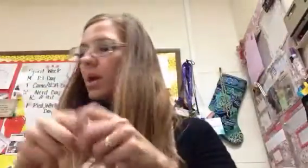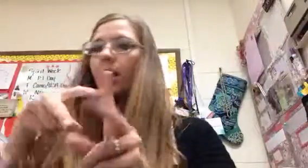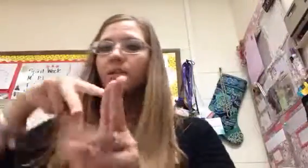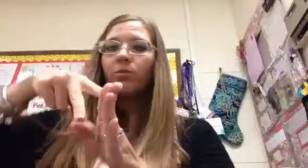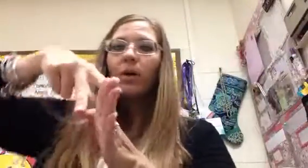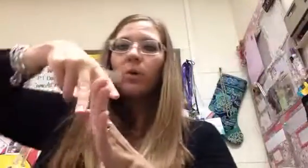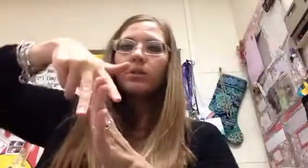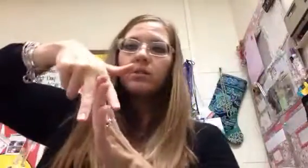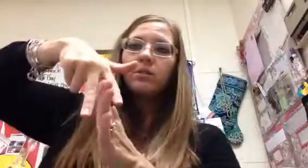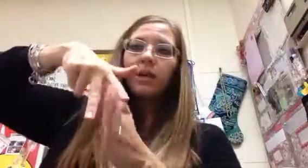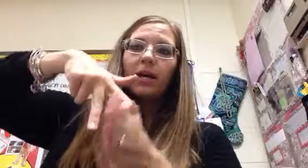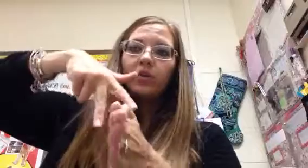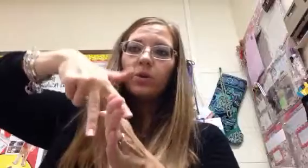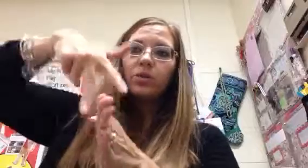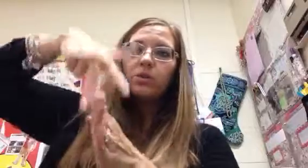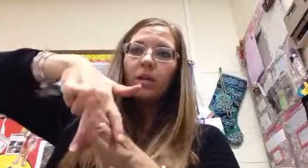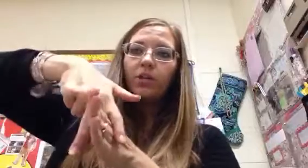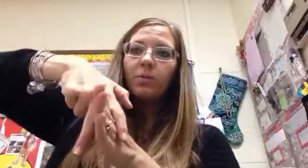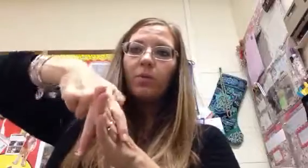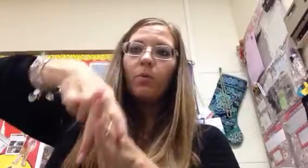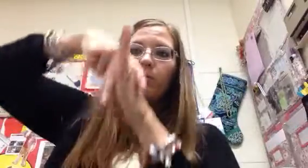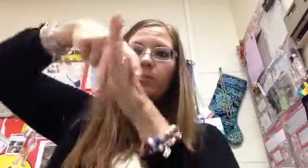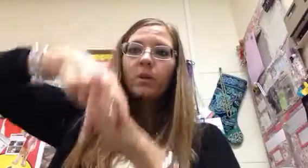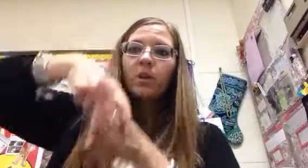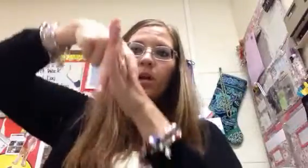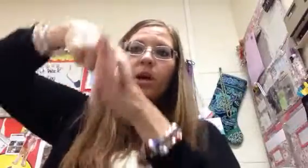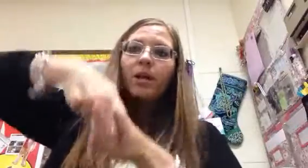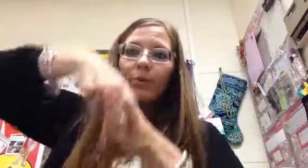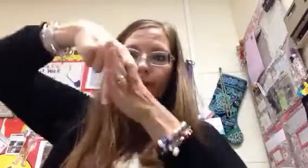And to ride a horse. Okay, here's your horse, here's your people. And you ride.